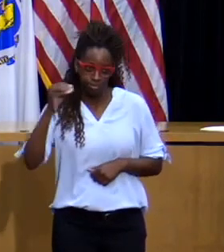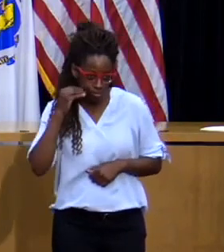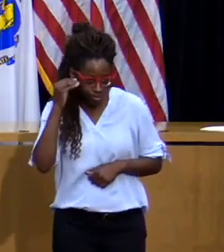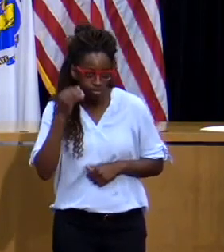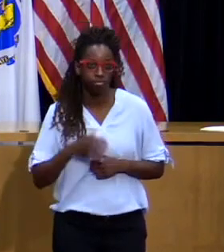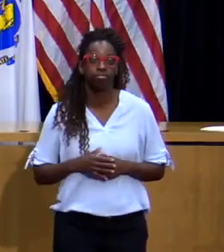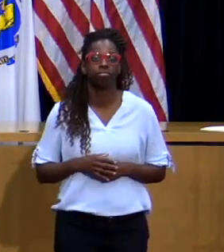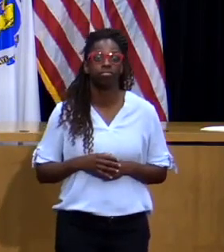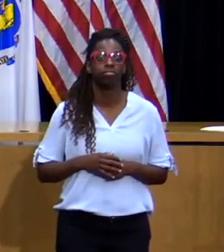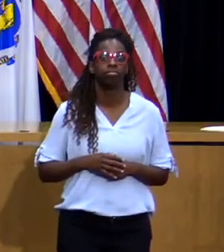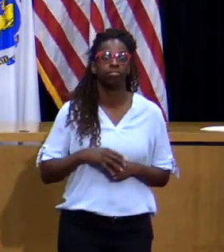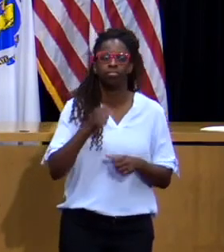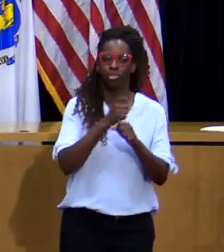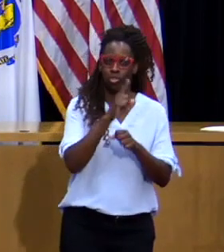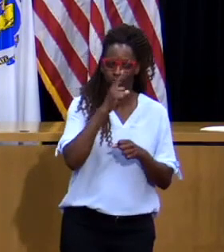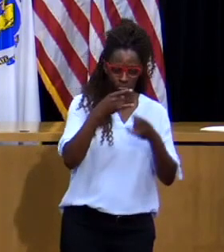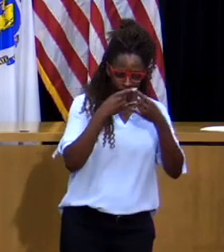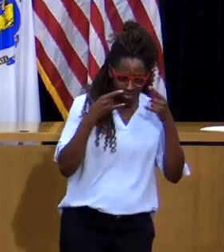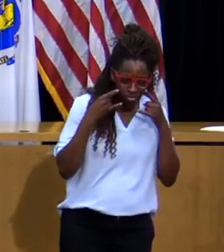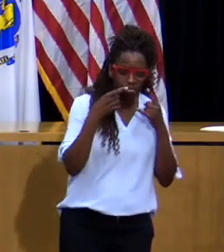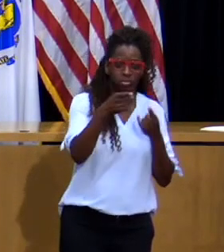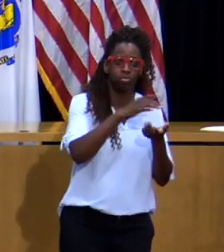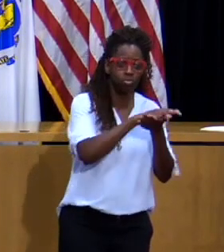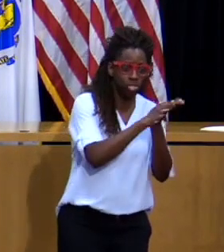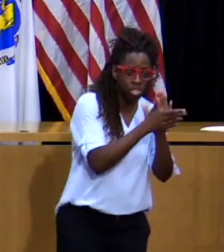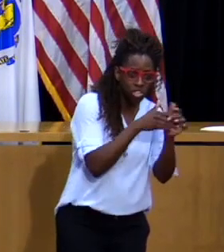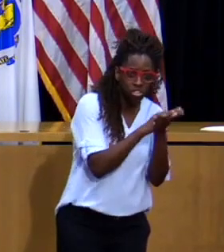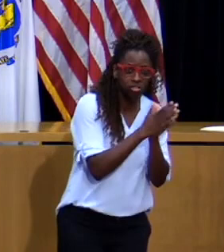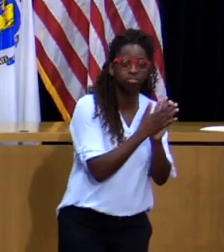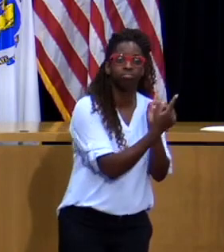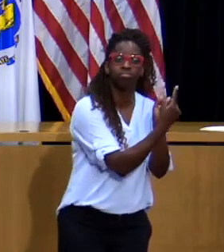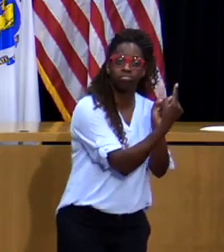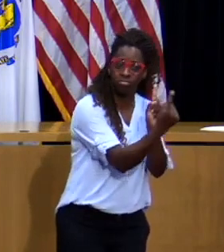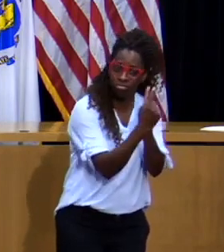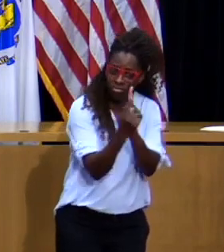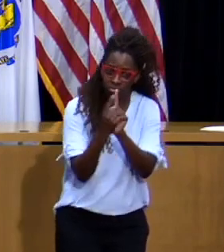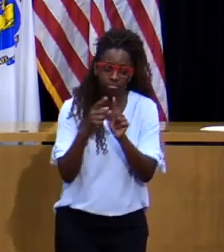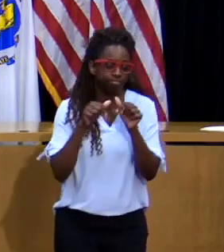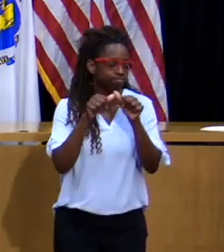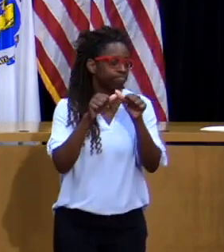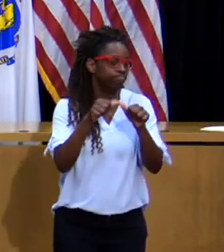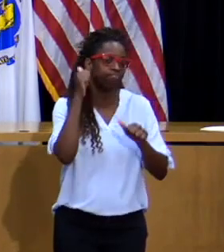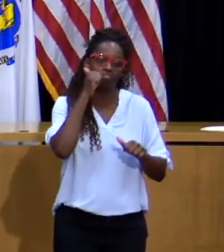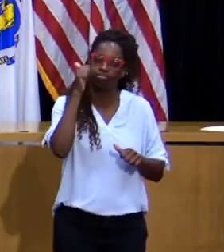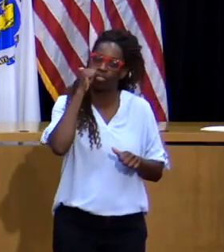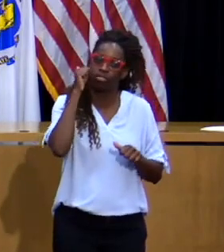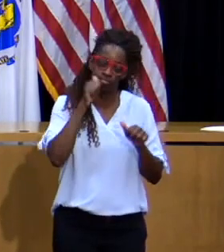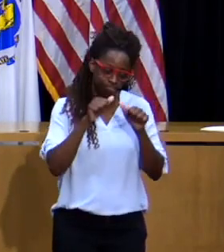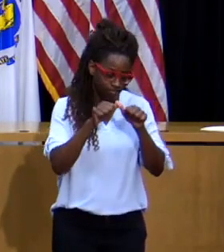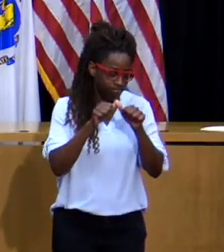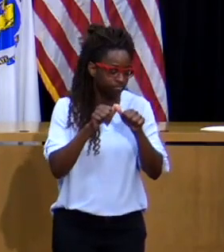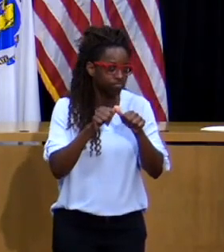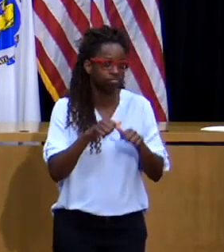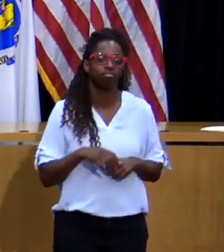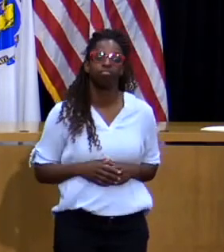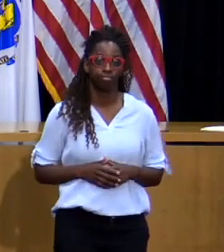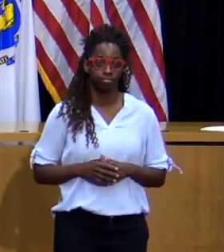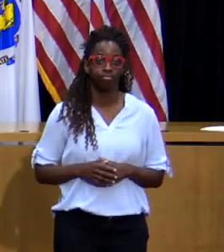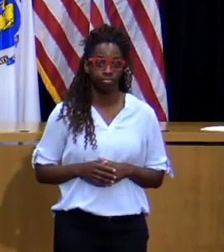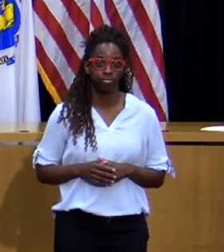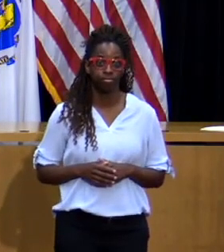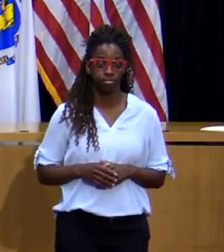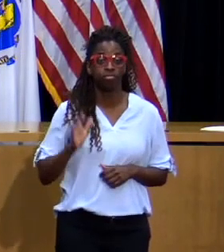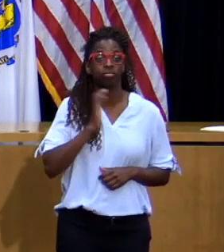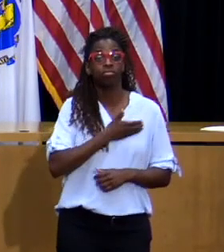hygiene. All of these things are a must-do every single day, so let's continue to do it. We all have a role to play, and